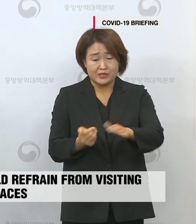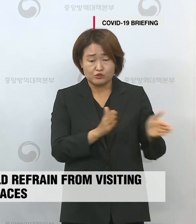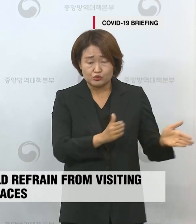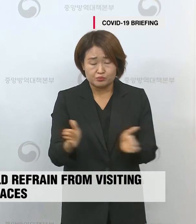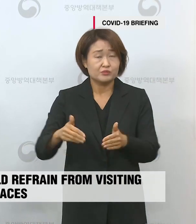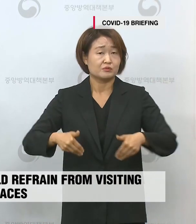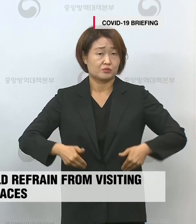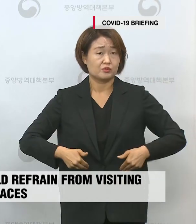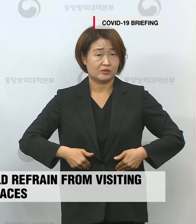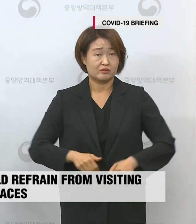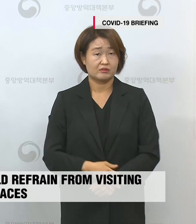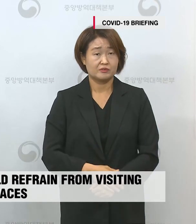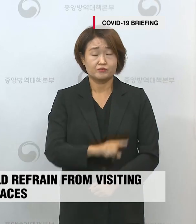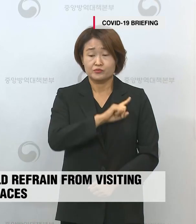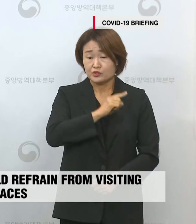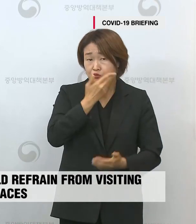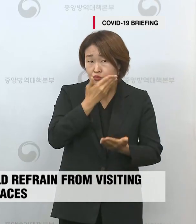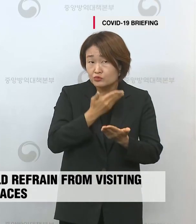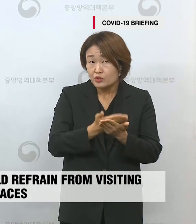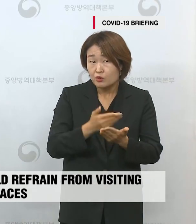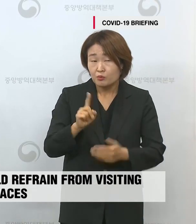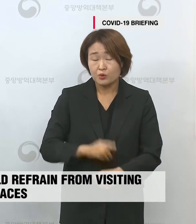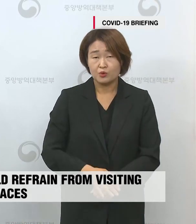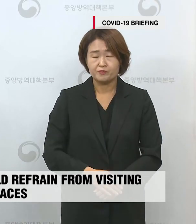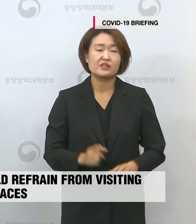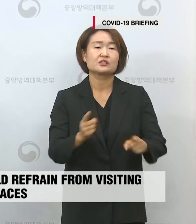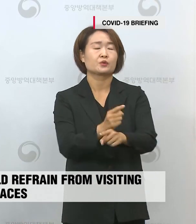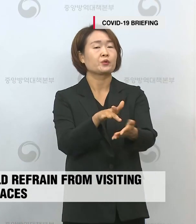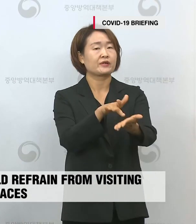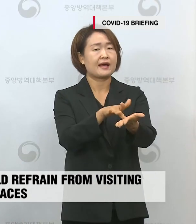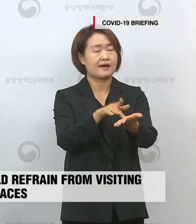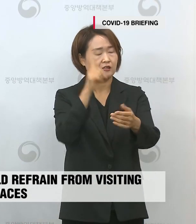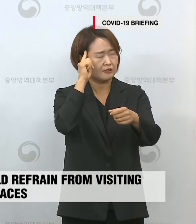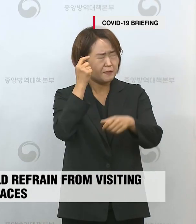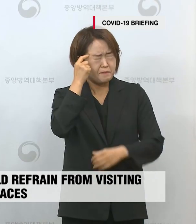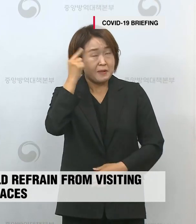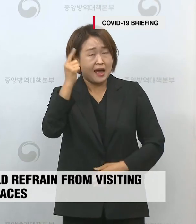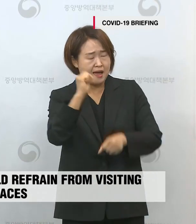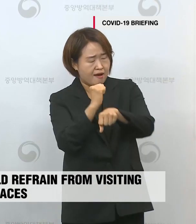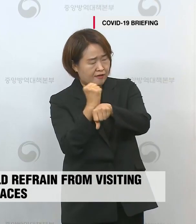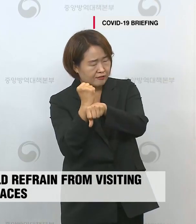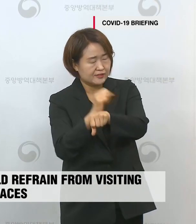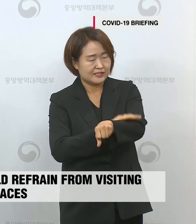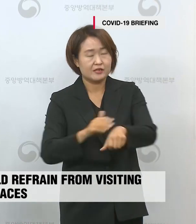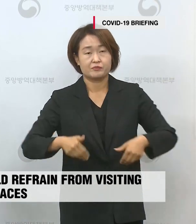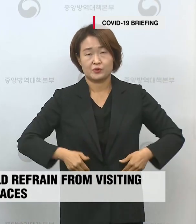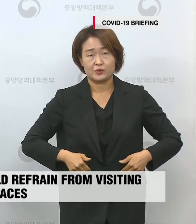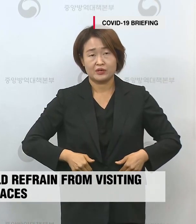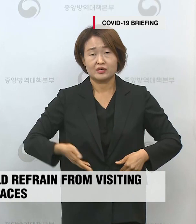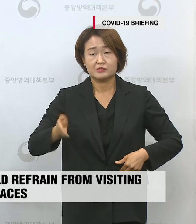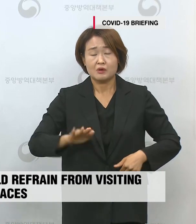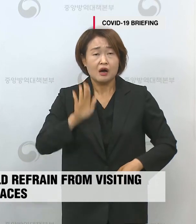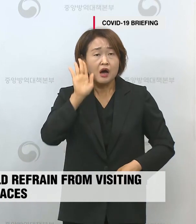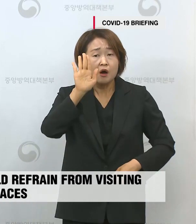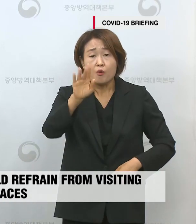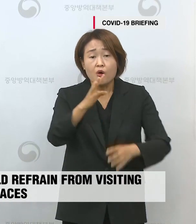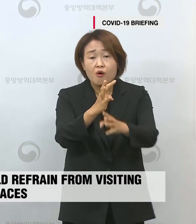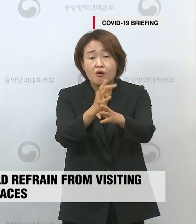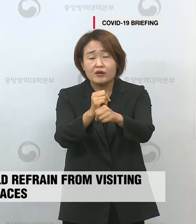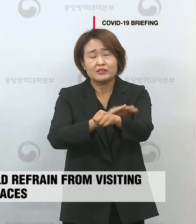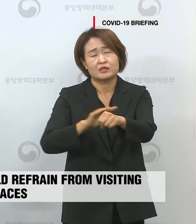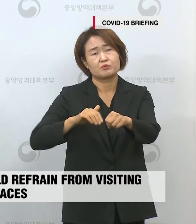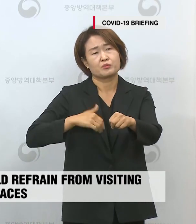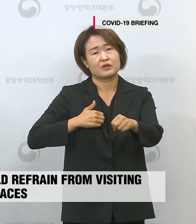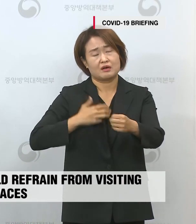to prepare for a long-battled war. And globally, we need to exert our full efforts to develop an